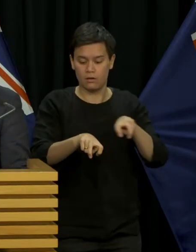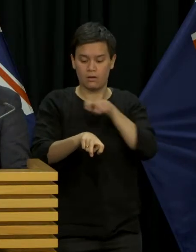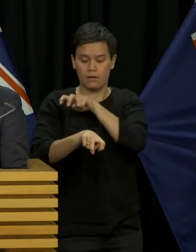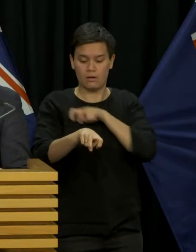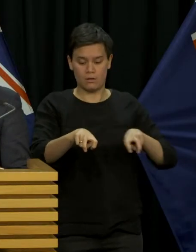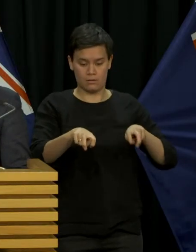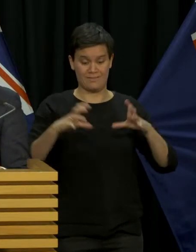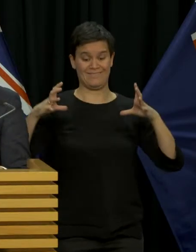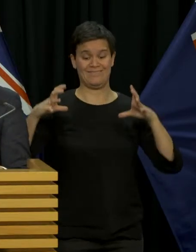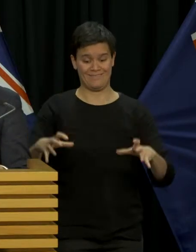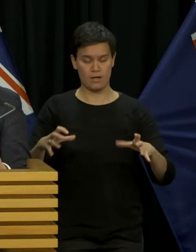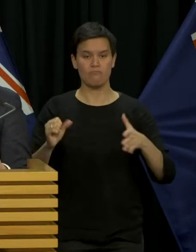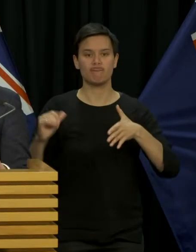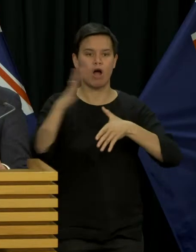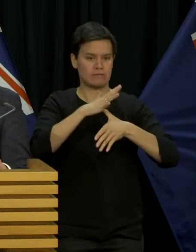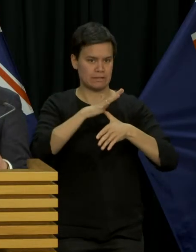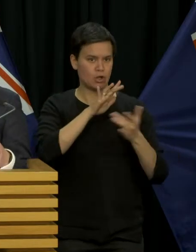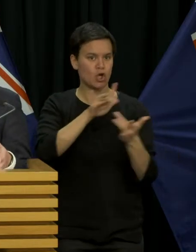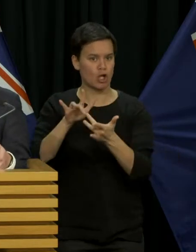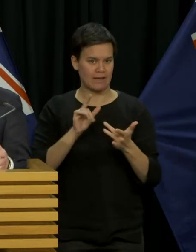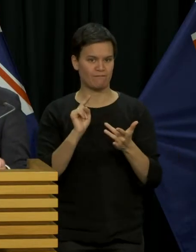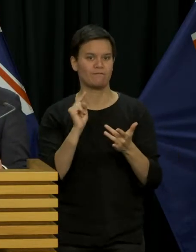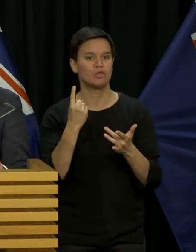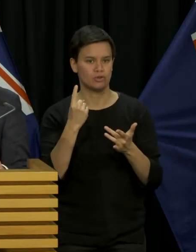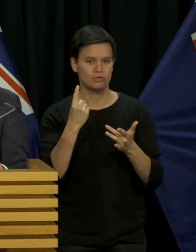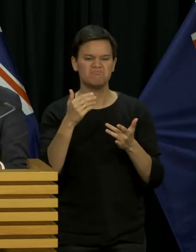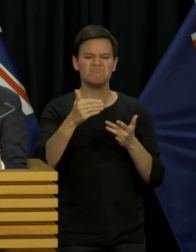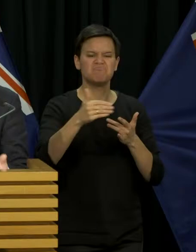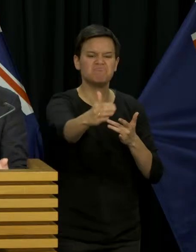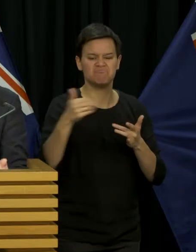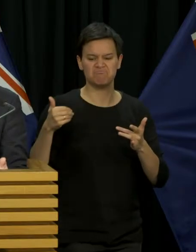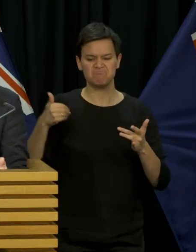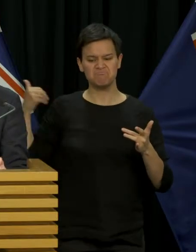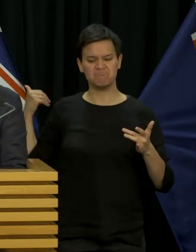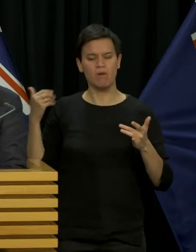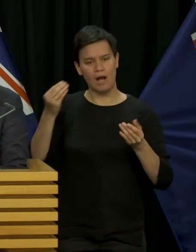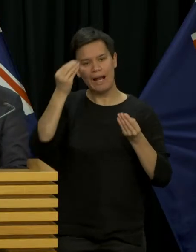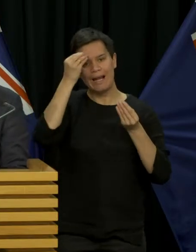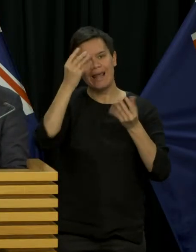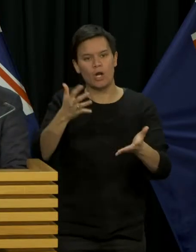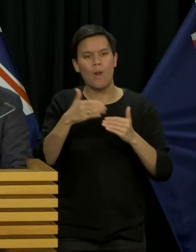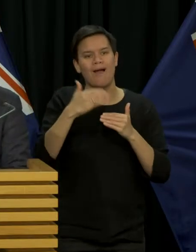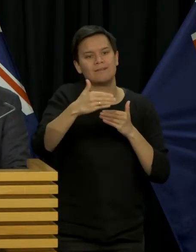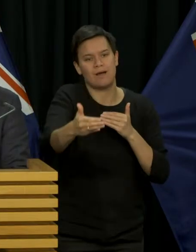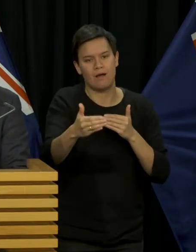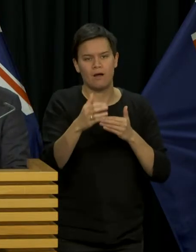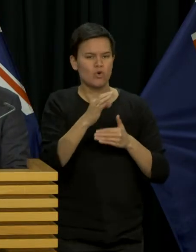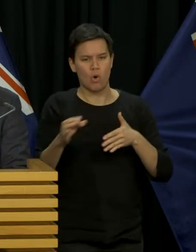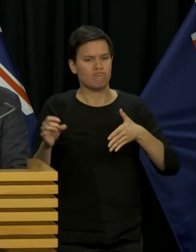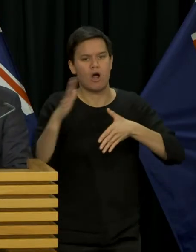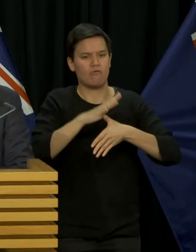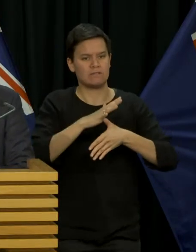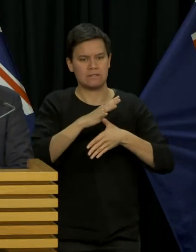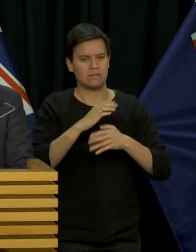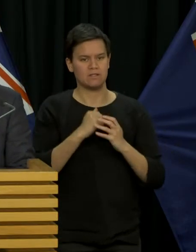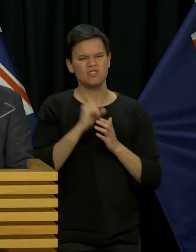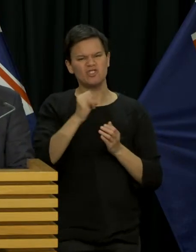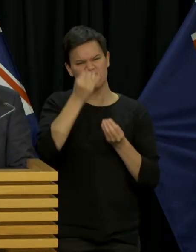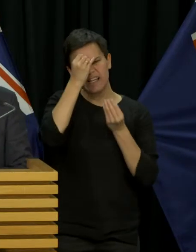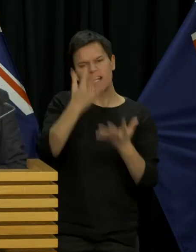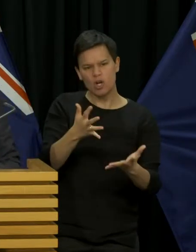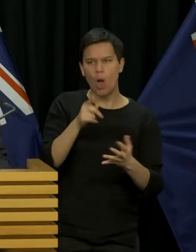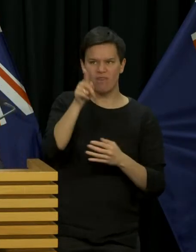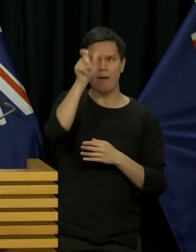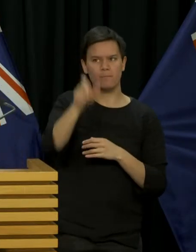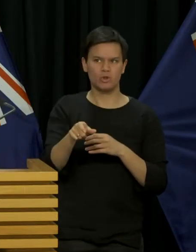and then the contact with the others on the plane is simply to alert them so that they can be aware that there was a case on the plane with them. I'm happy to get